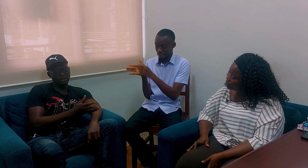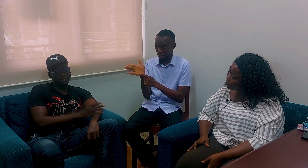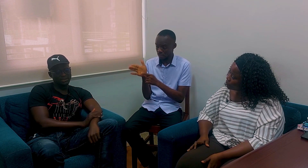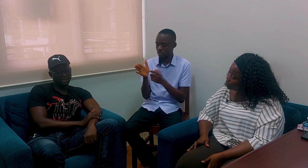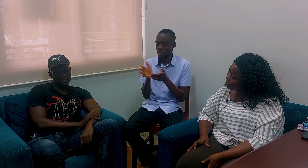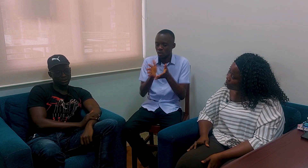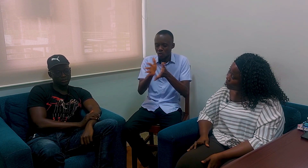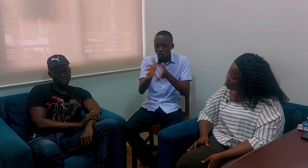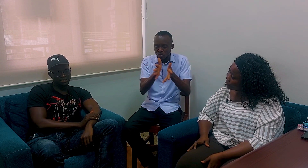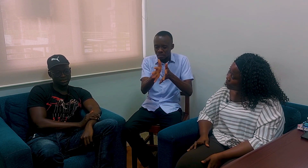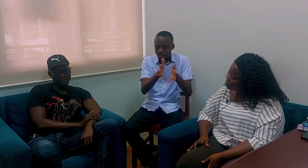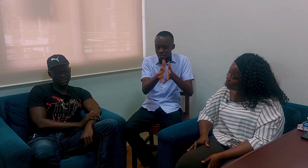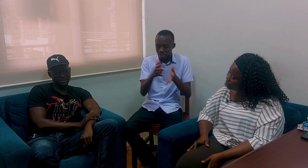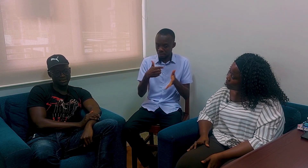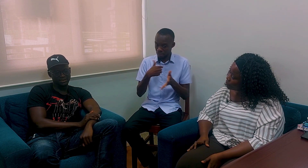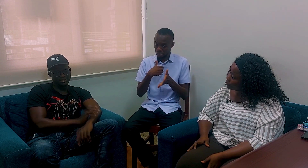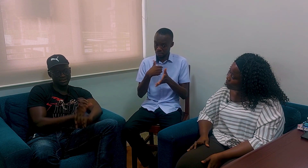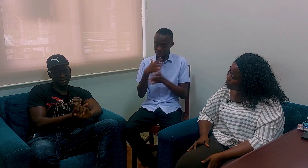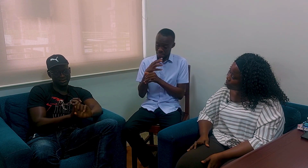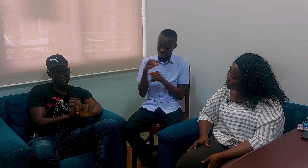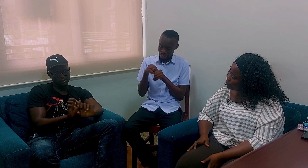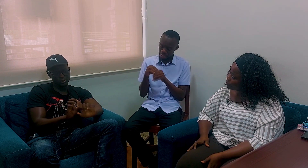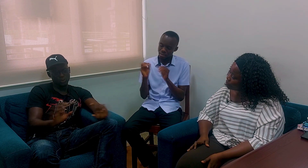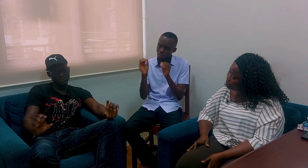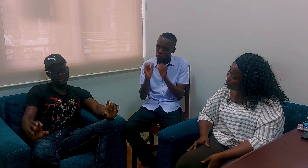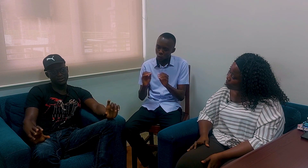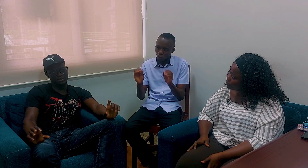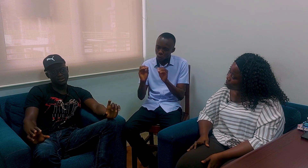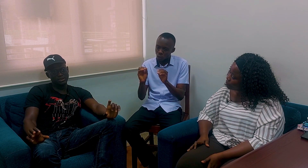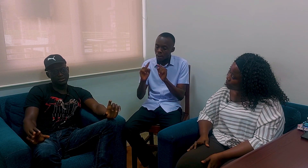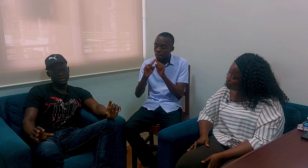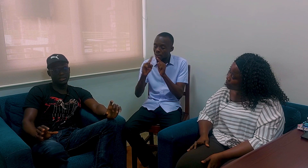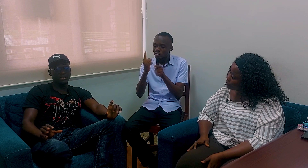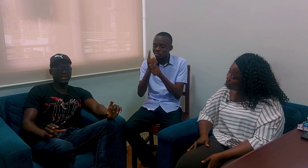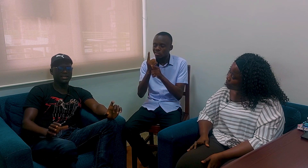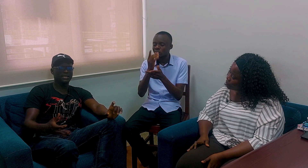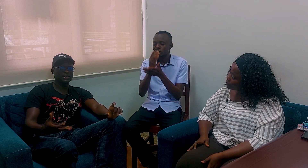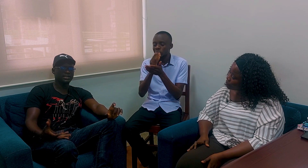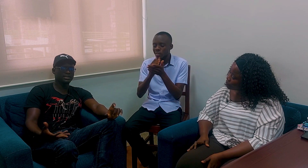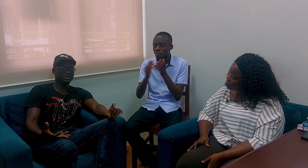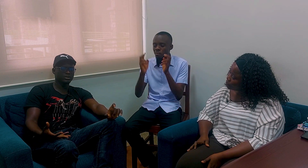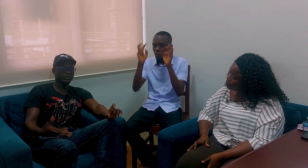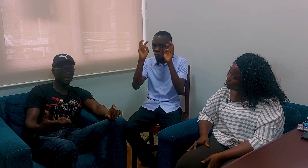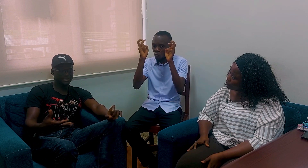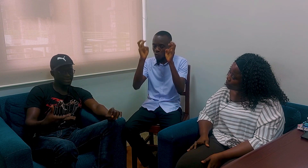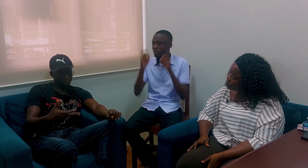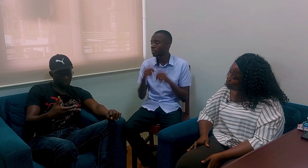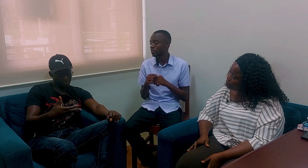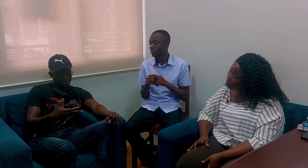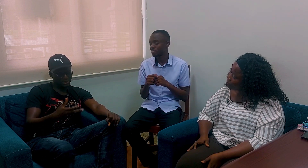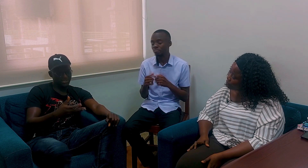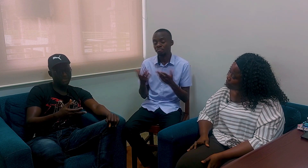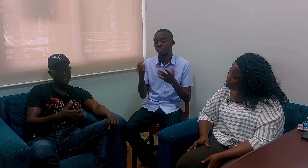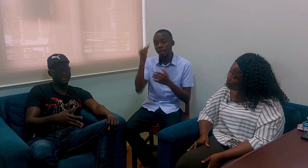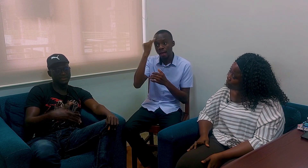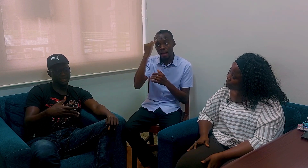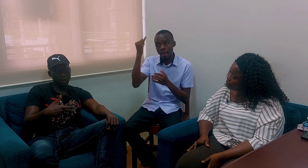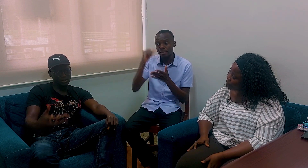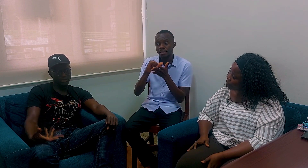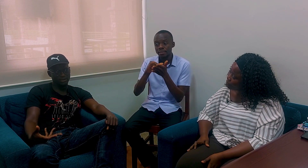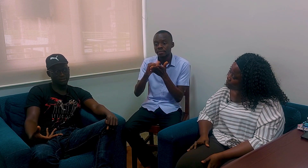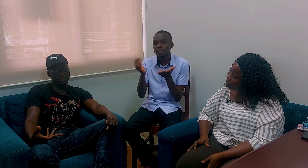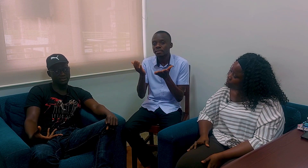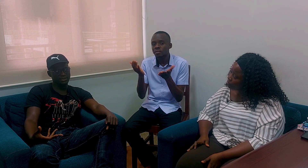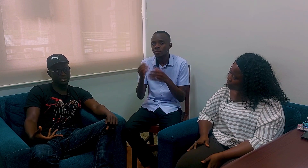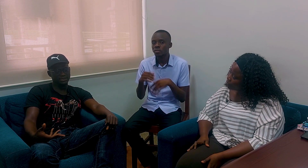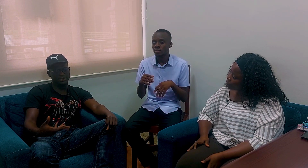But what I'd like to add to what Miss Inshra said is just a little quote. See, the idea is human. It's she mentioned that it is a